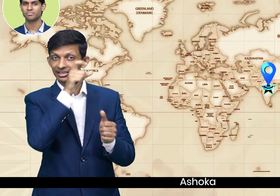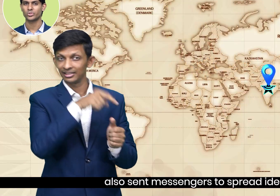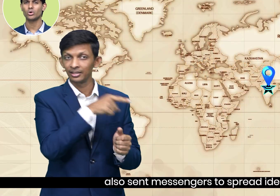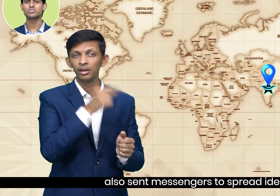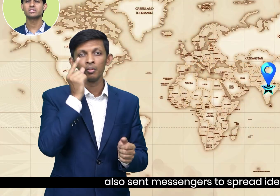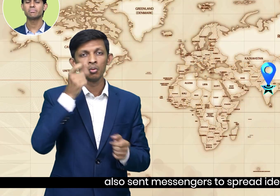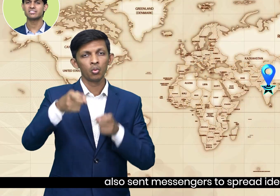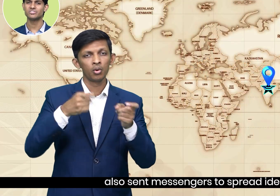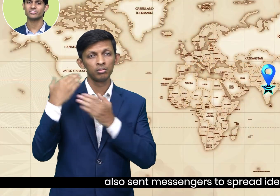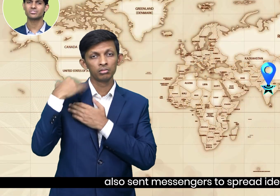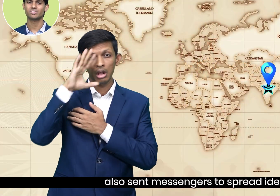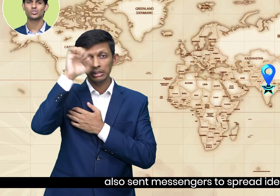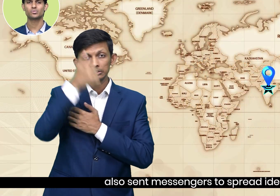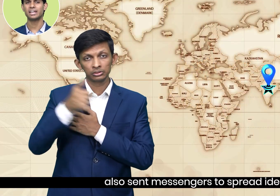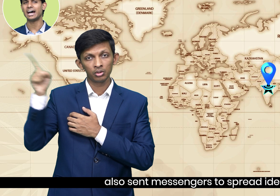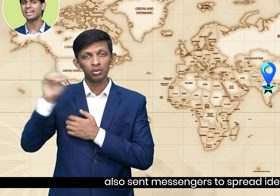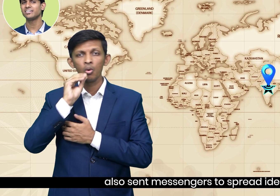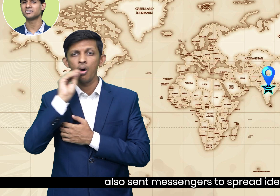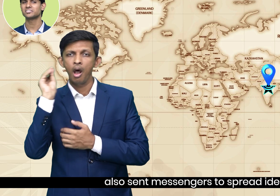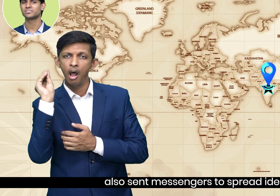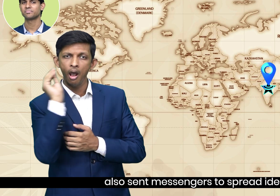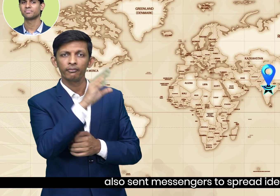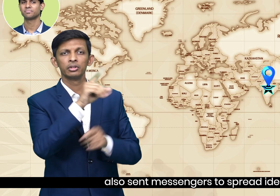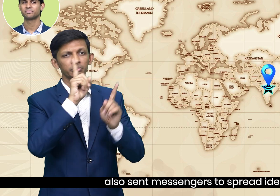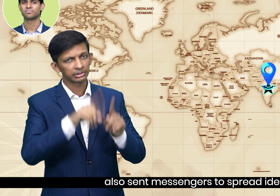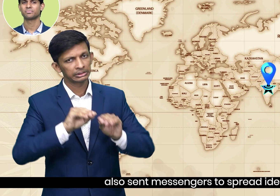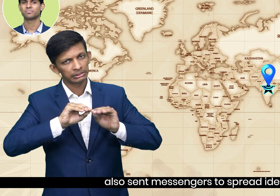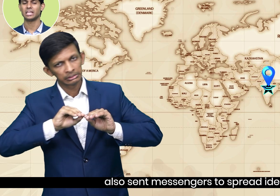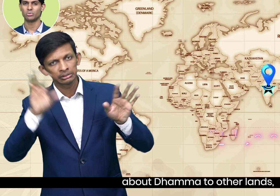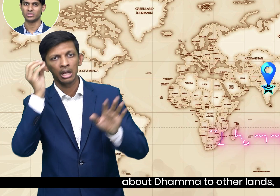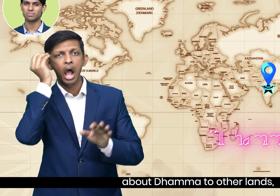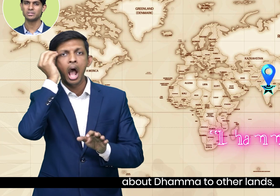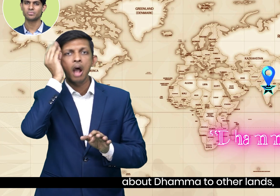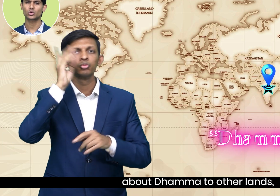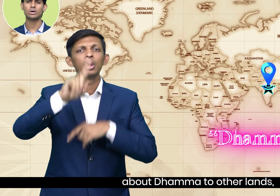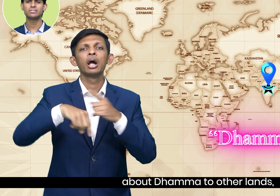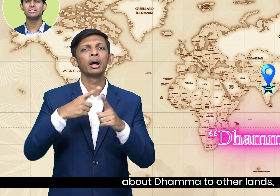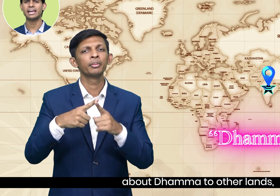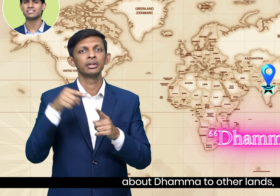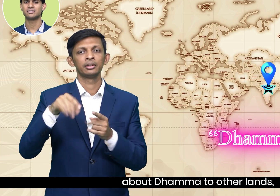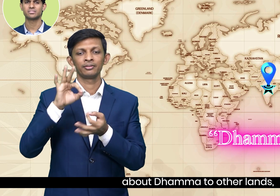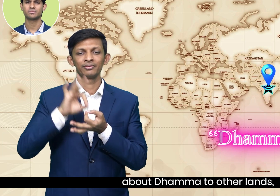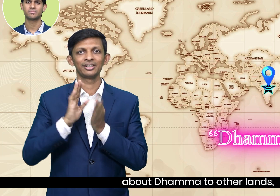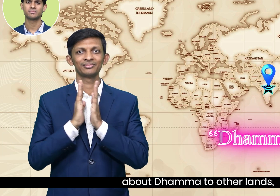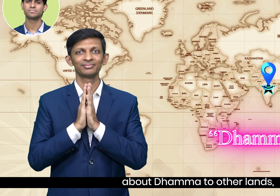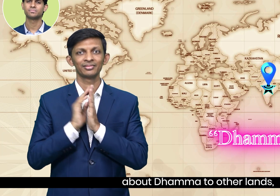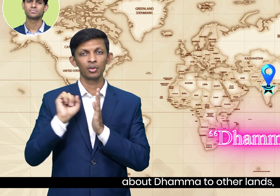Ashoka also sent messengers to spread ideas about Dhamma to other